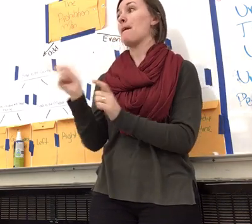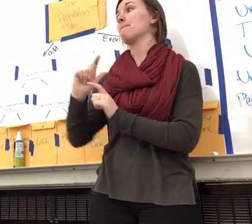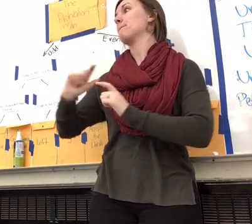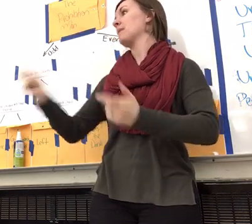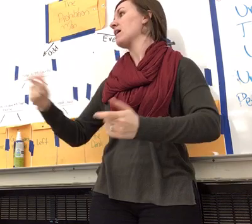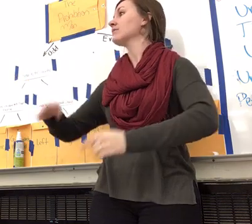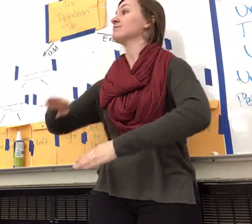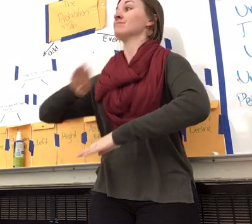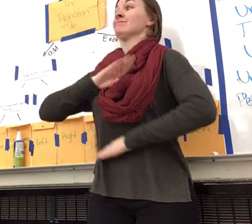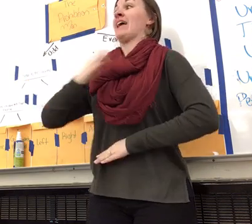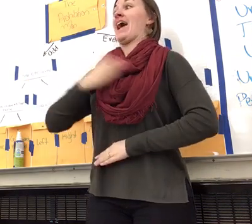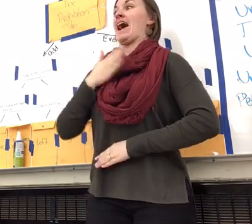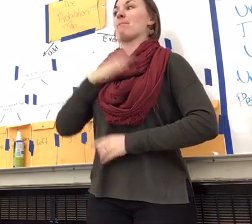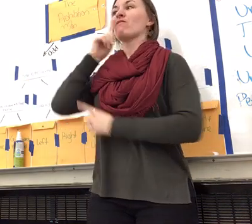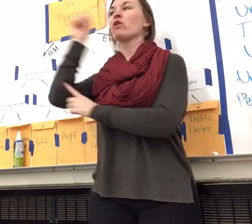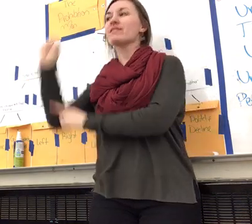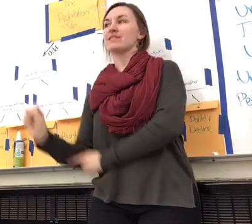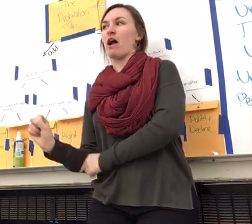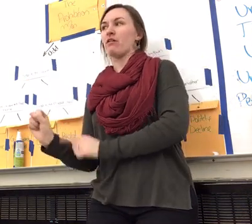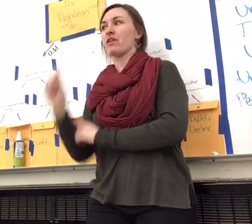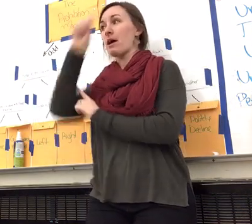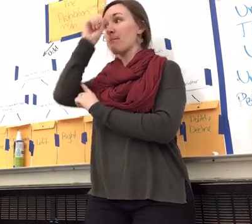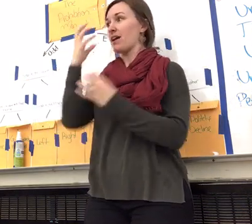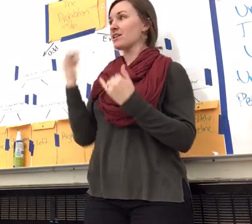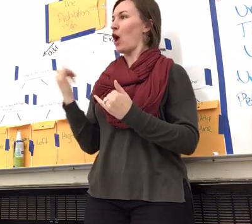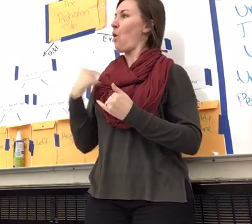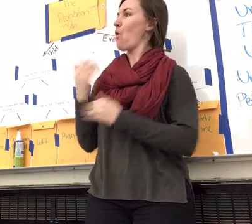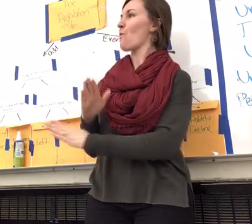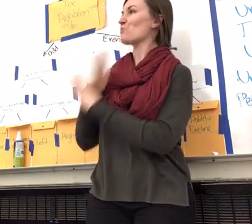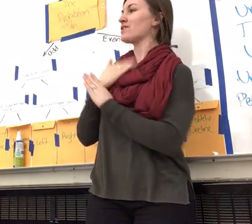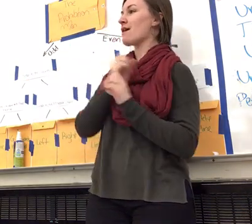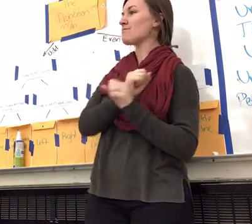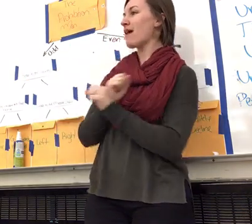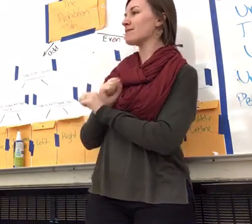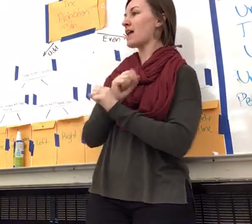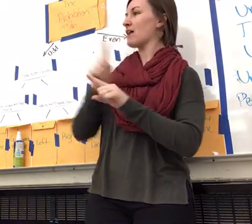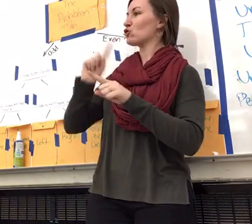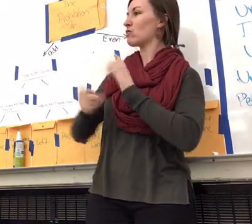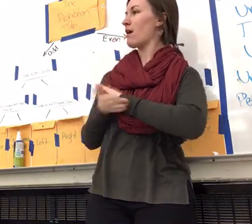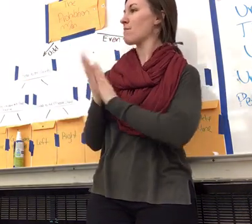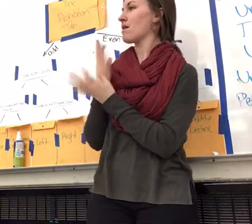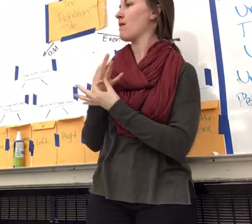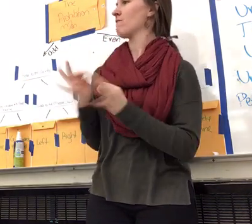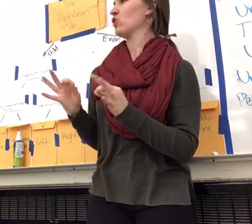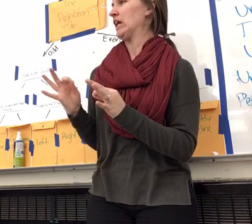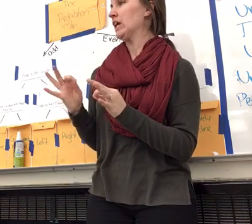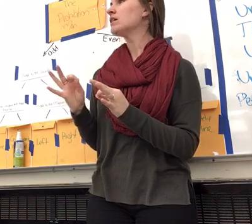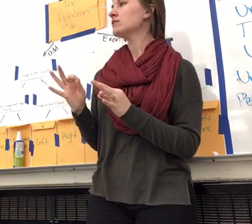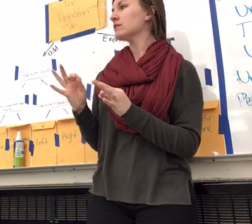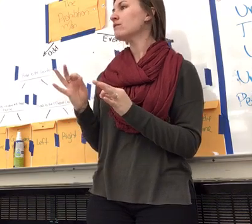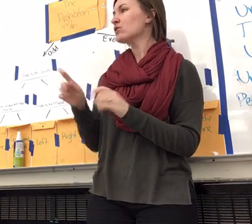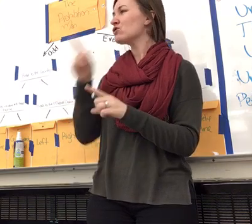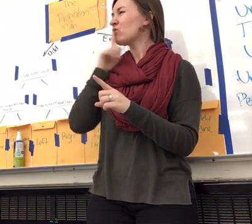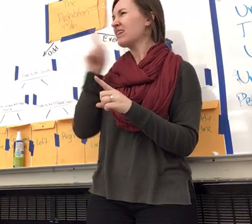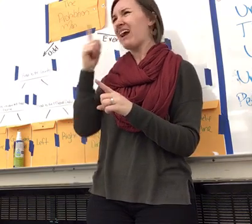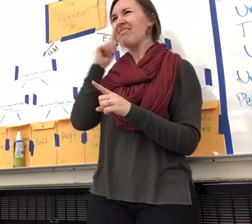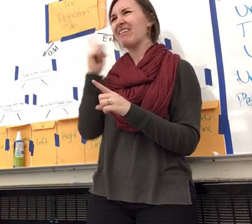South. South feels like their slaves are now protected. This is really a catapulter, I think it was in 53 or 54, into the Civil